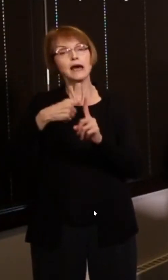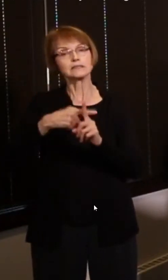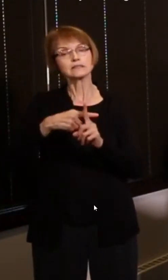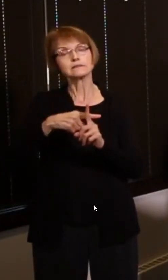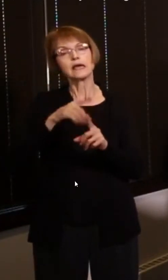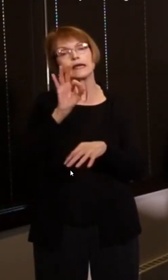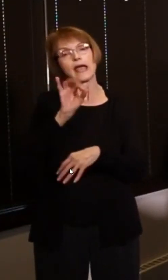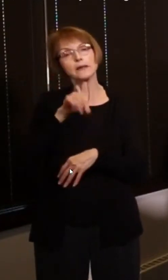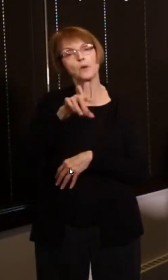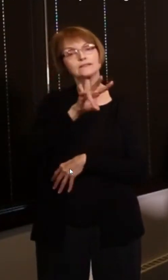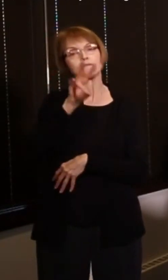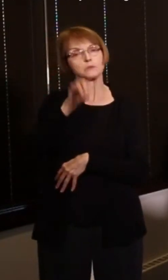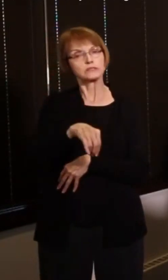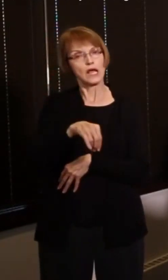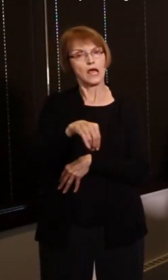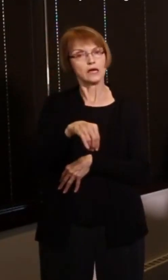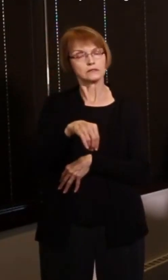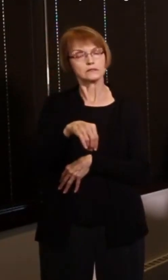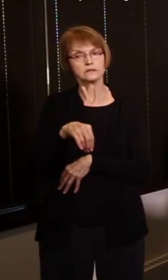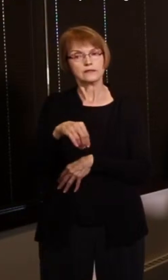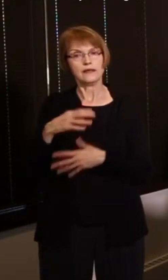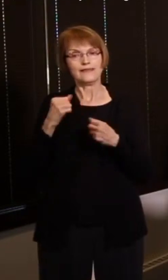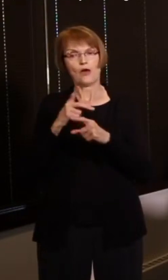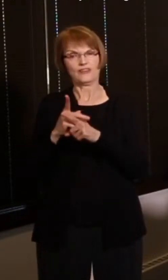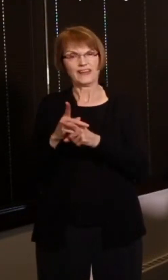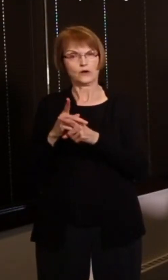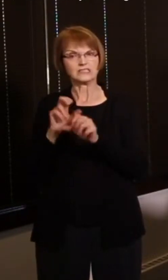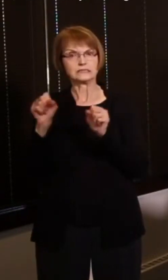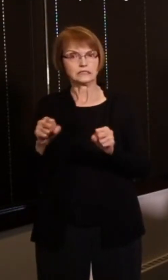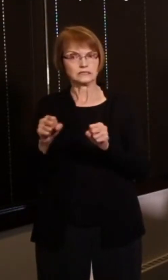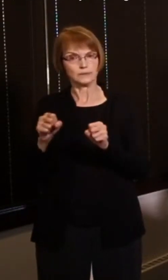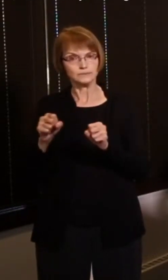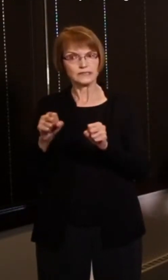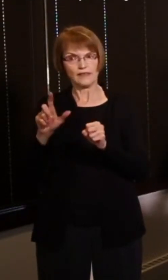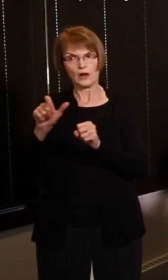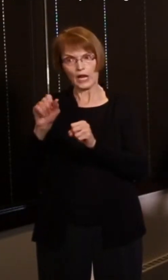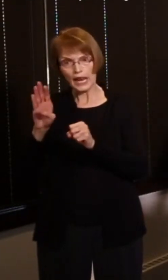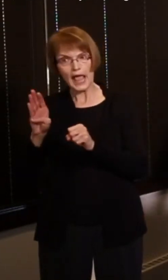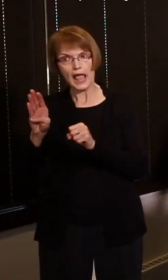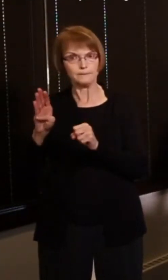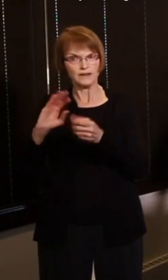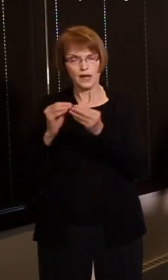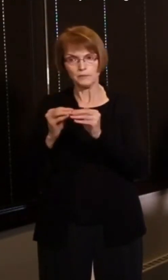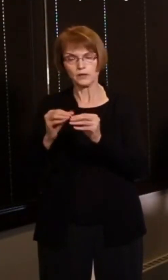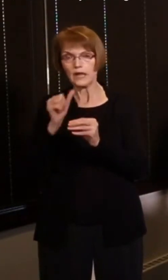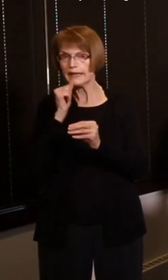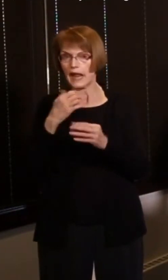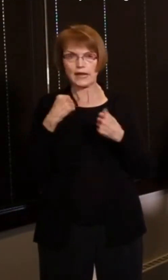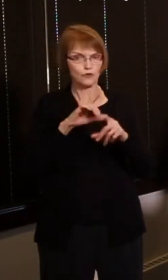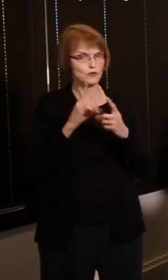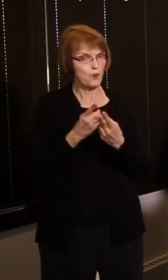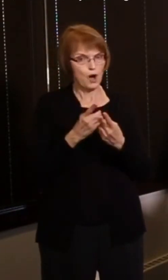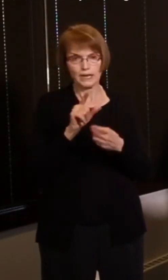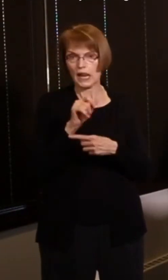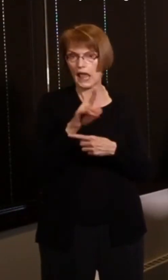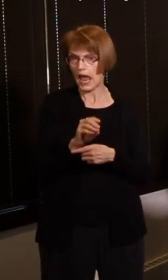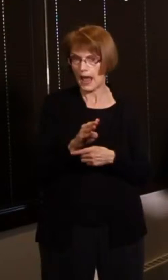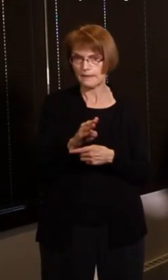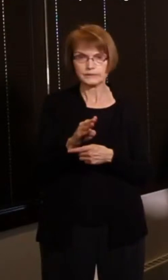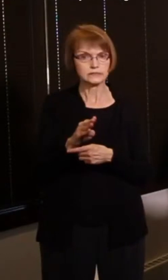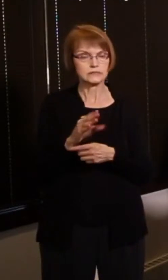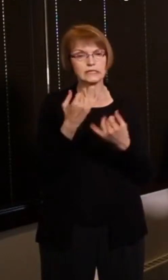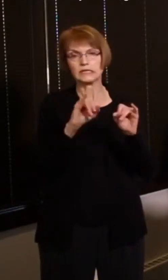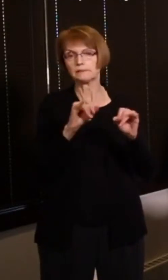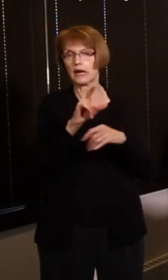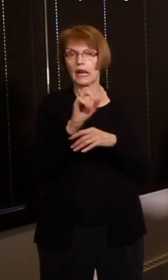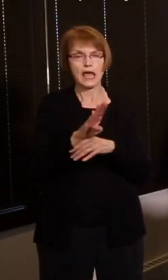9.7%. And this is, of course, from the healthcare systems lab, so this doesn't include the health department labs or sort of